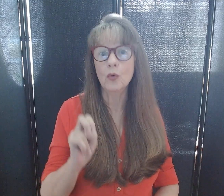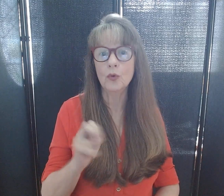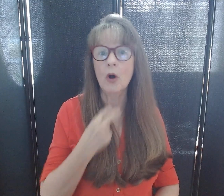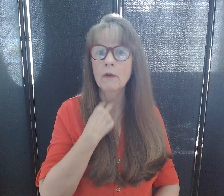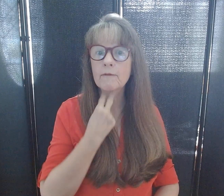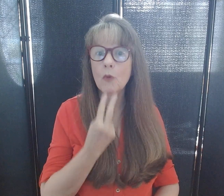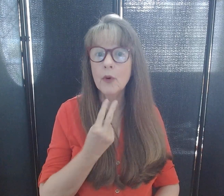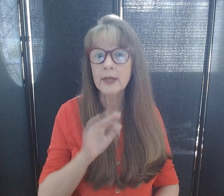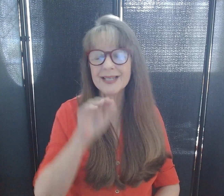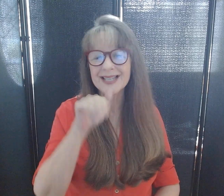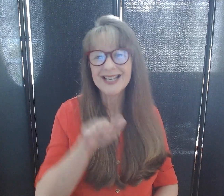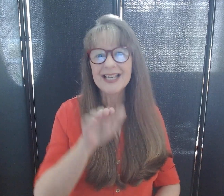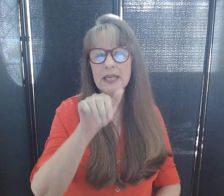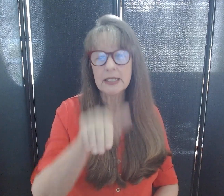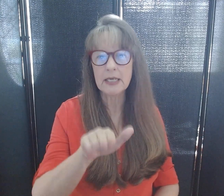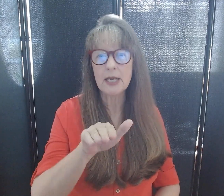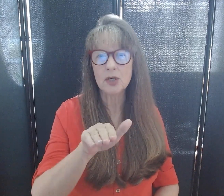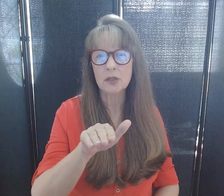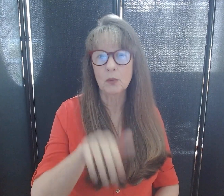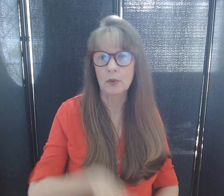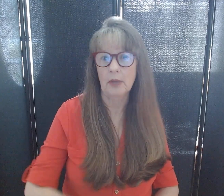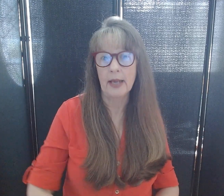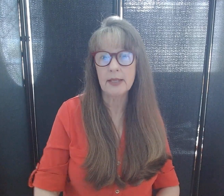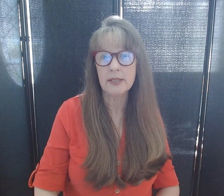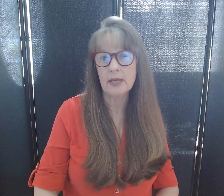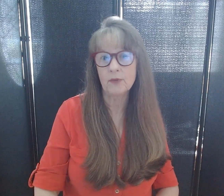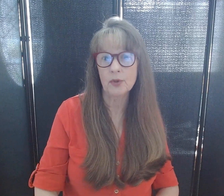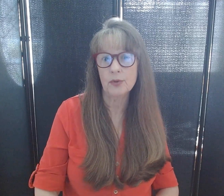our voice, intonation, so well, I guess think for yourself.